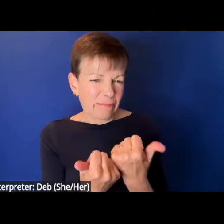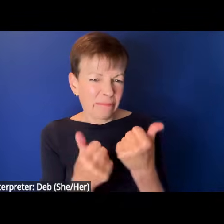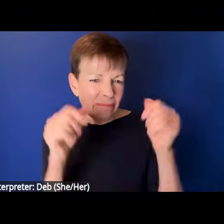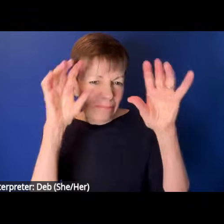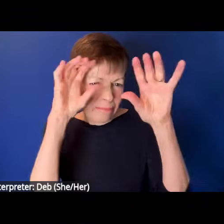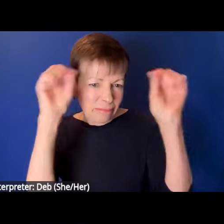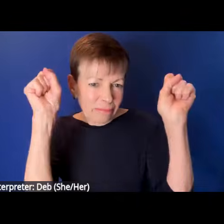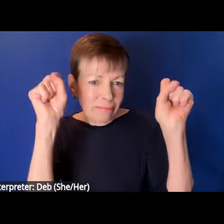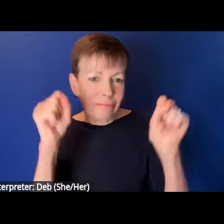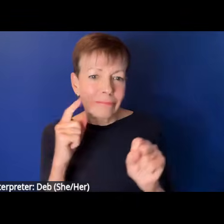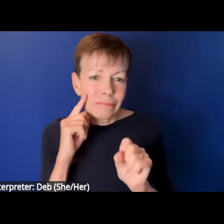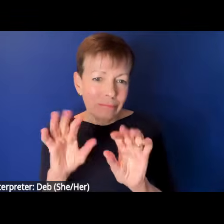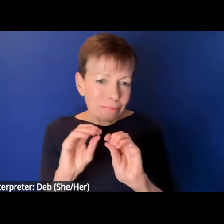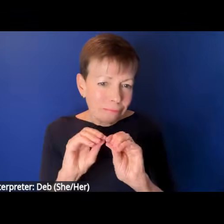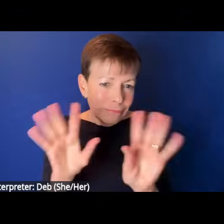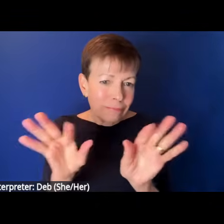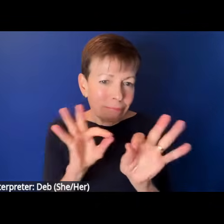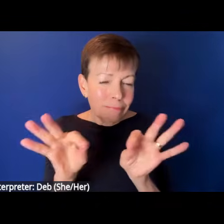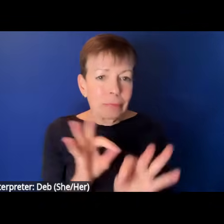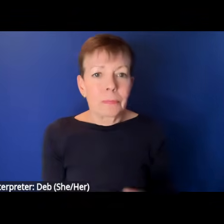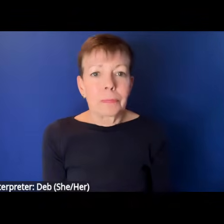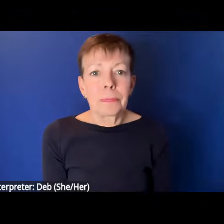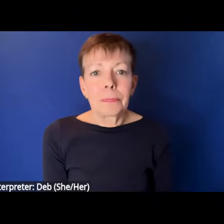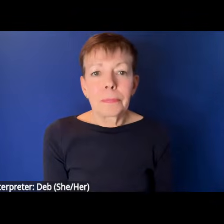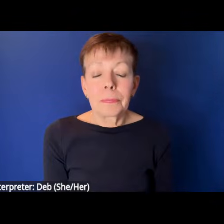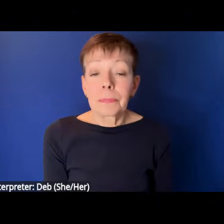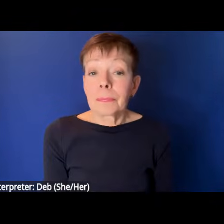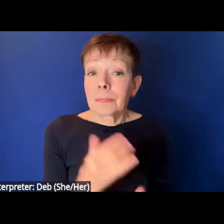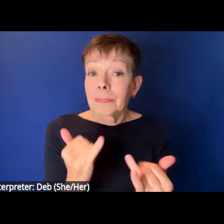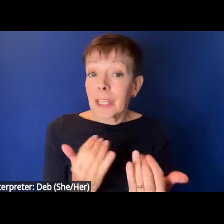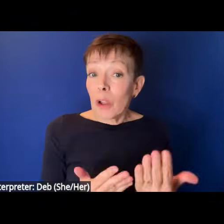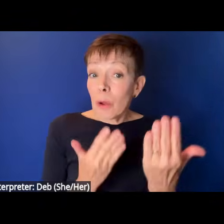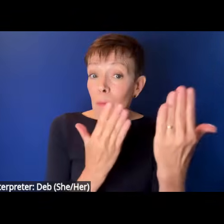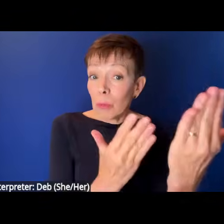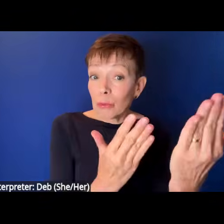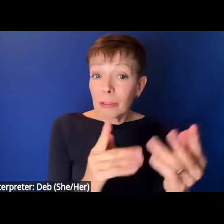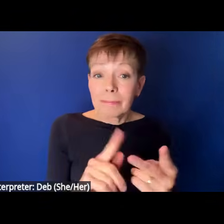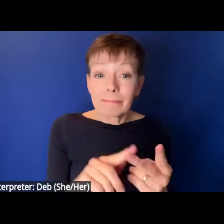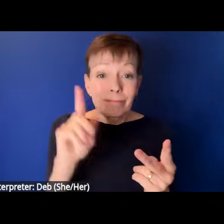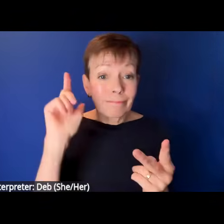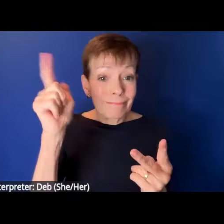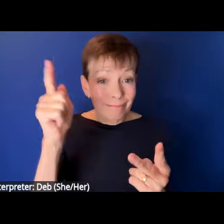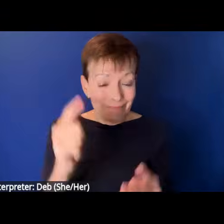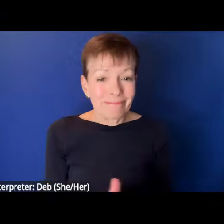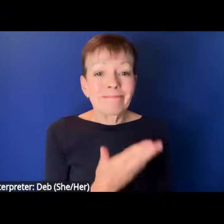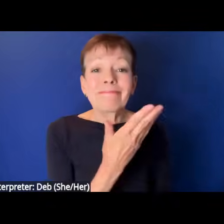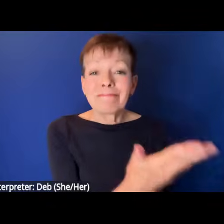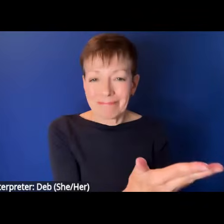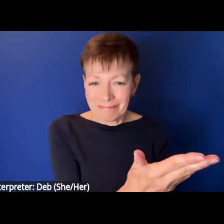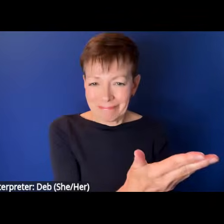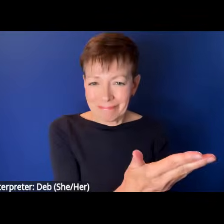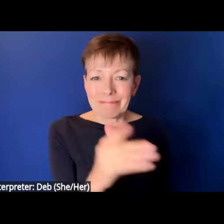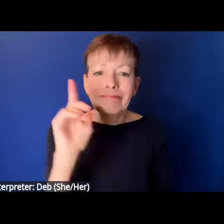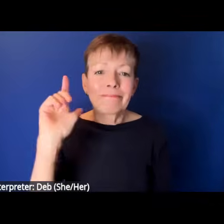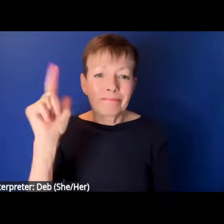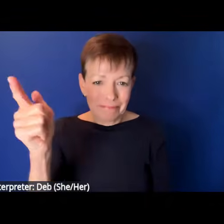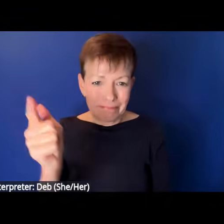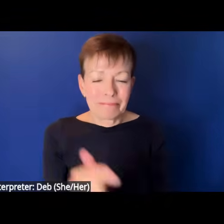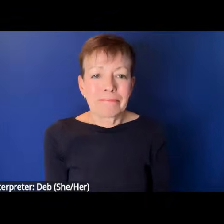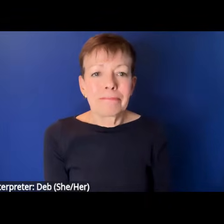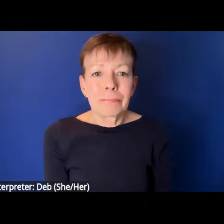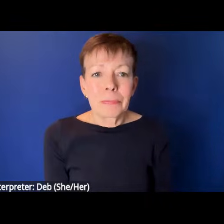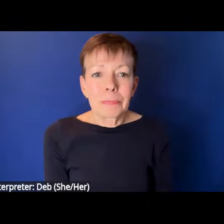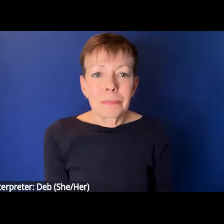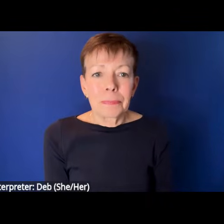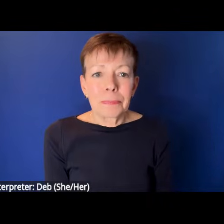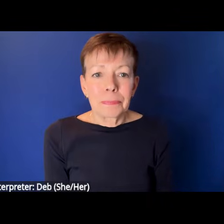clarification. And I'll be looking for a mover and seconder. Moved by Trustee Pond and seconder, Trustee Bio,